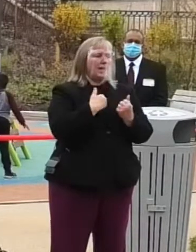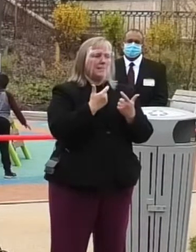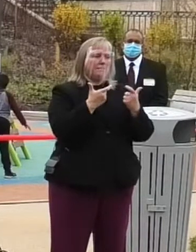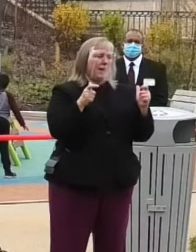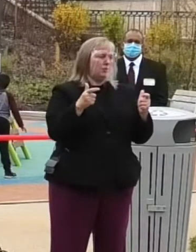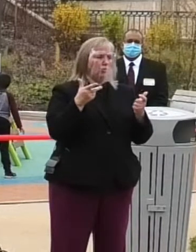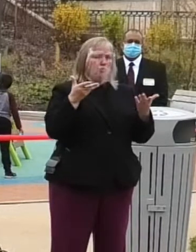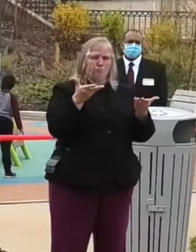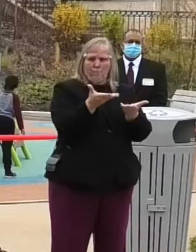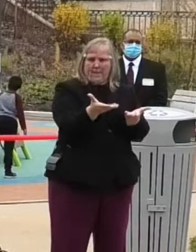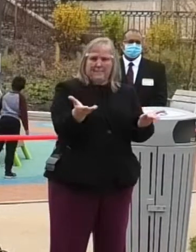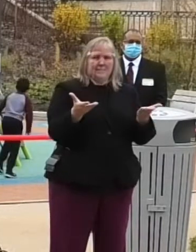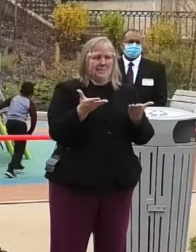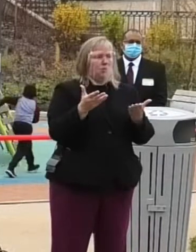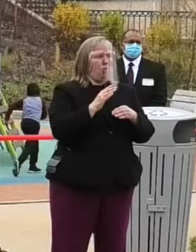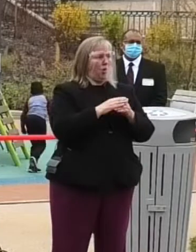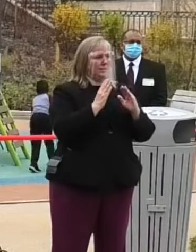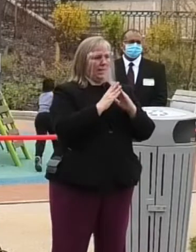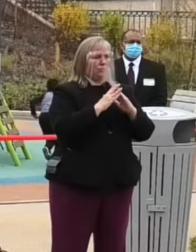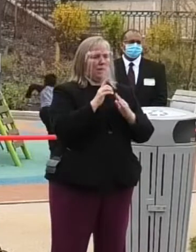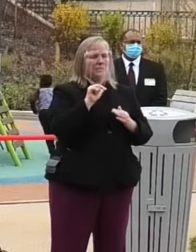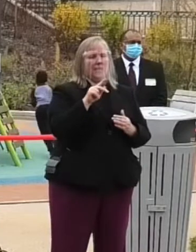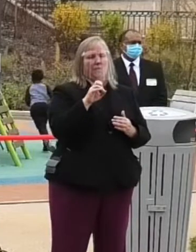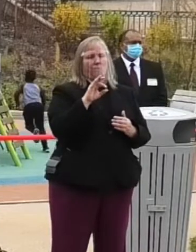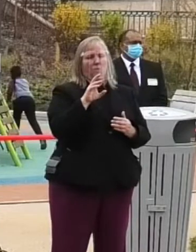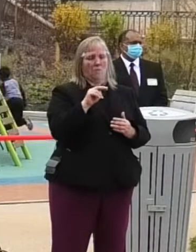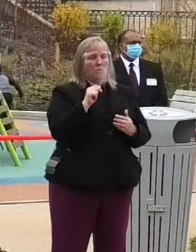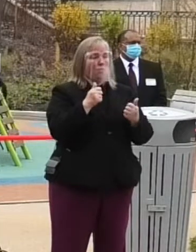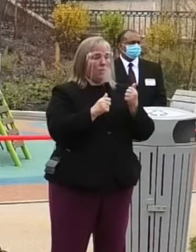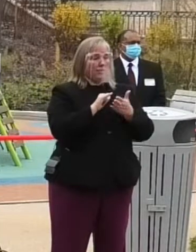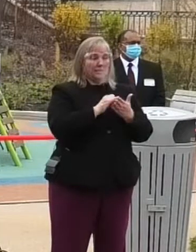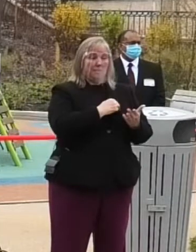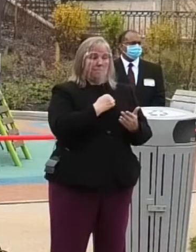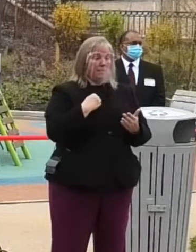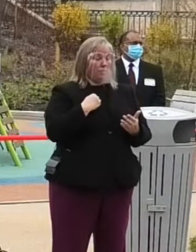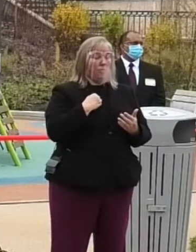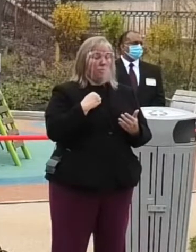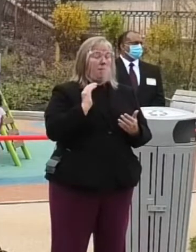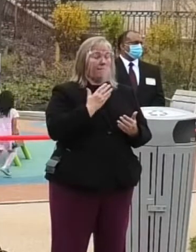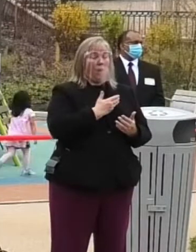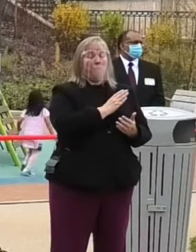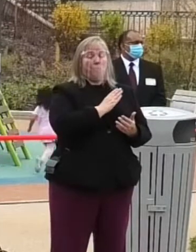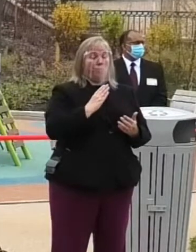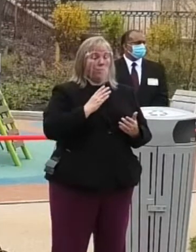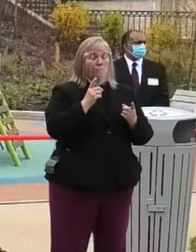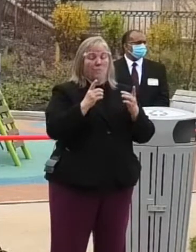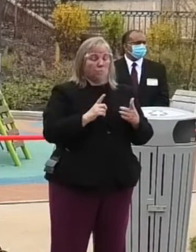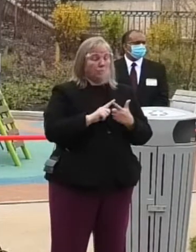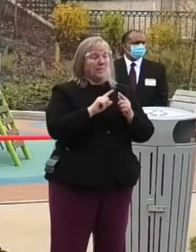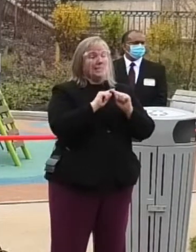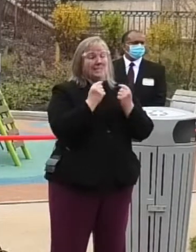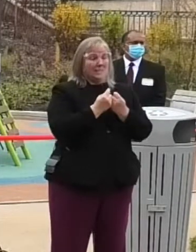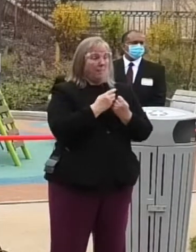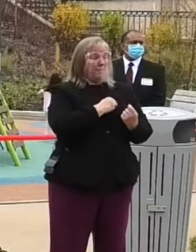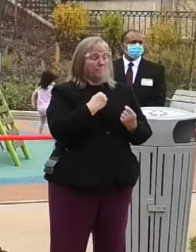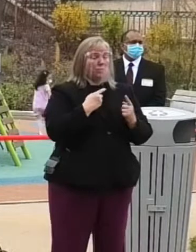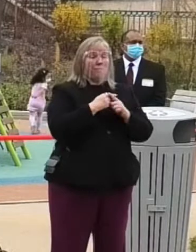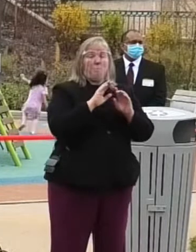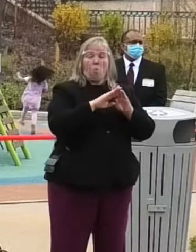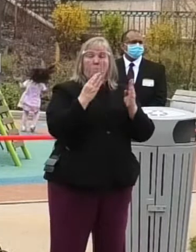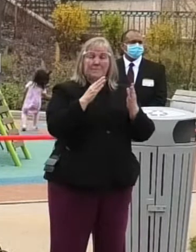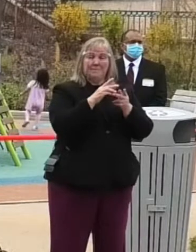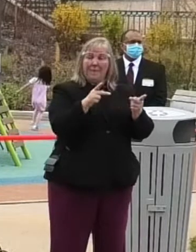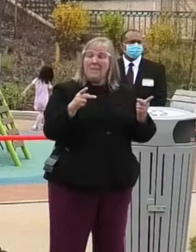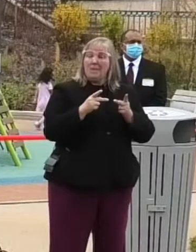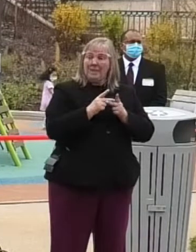presence on the downtown lakefront. And whether it's a member of our board of directors or team members from the open space division, there's a